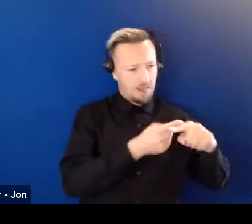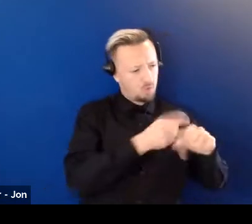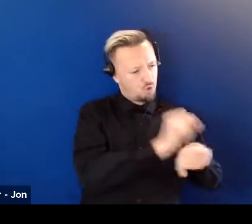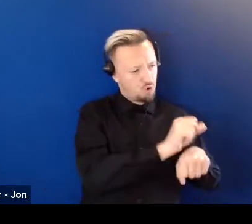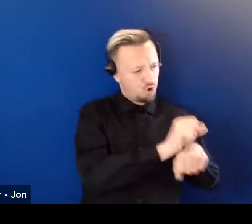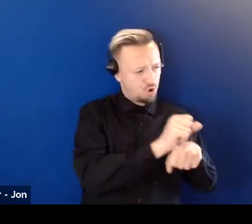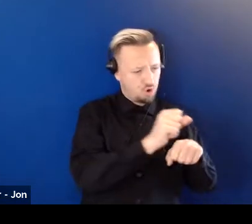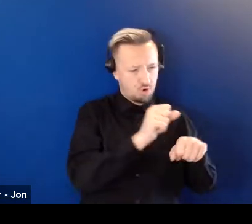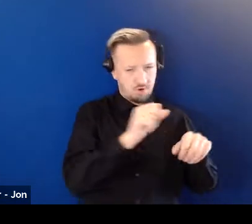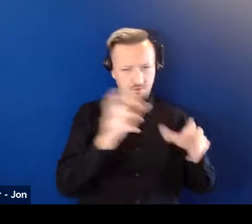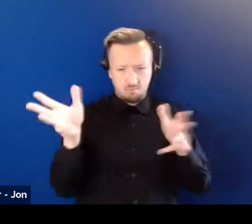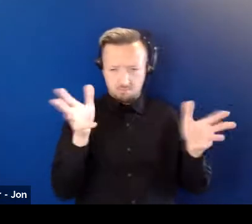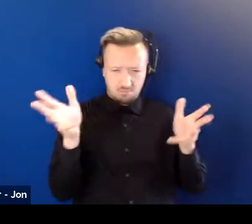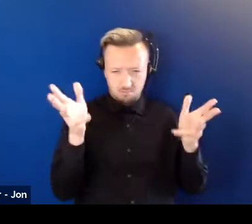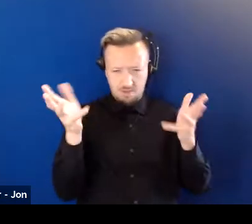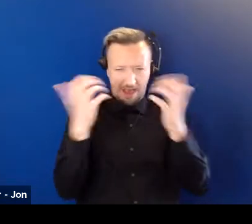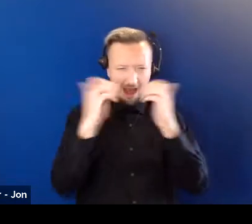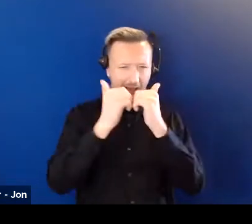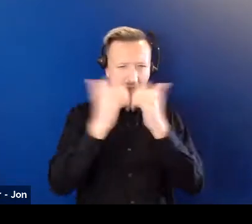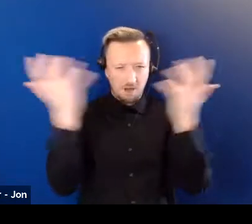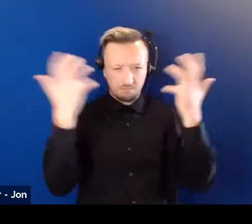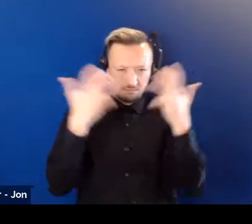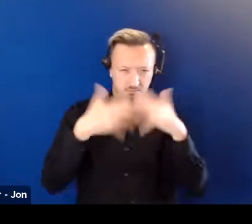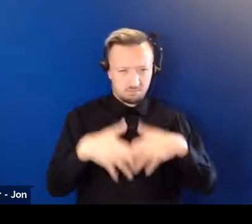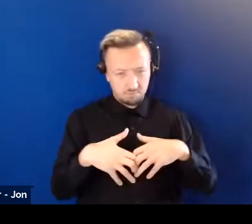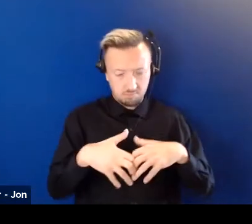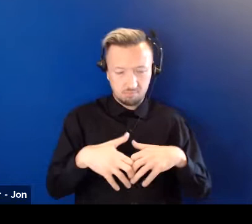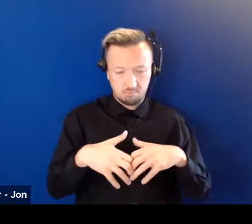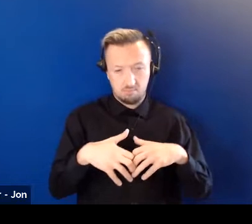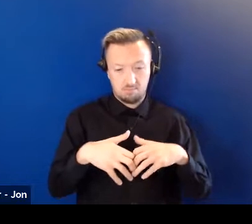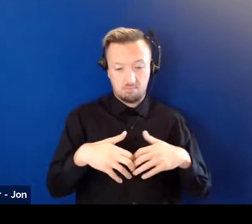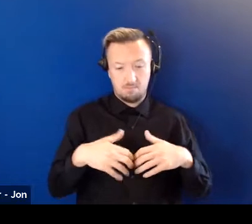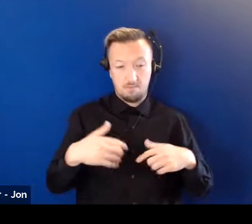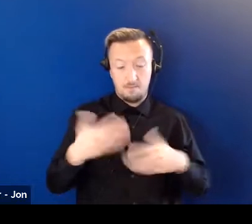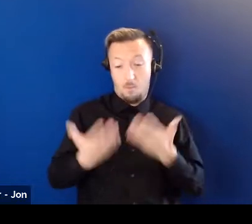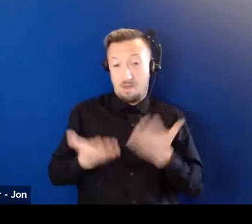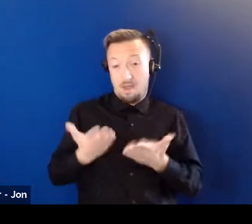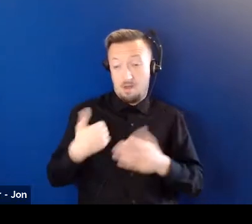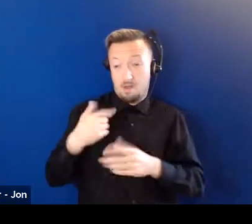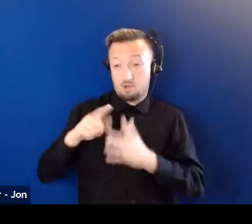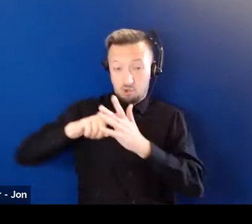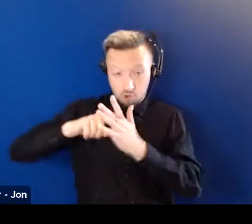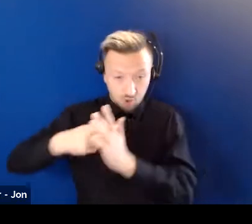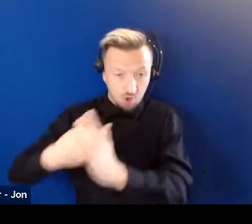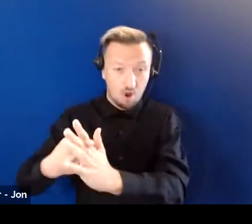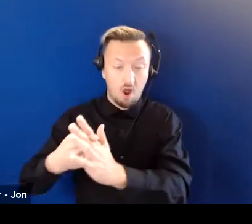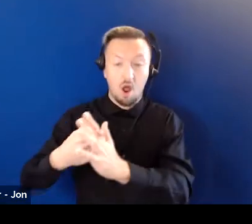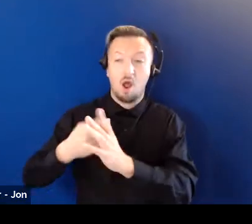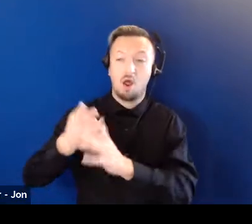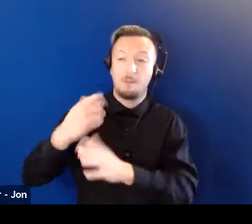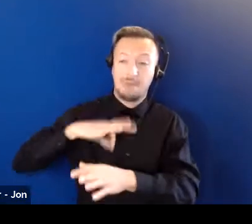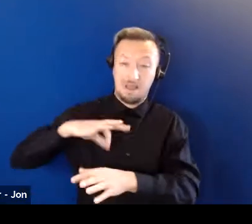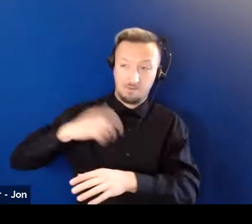employed, and what are my options to access benefits as a first step, and then have that be a natural